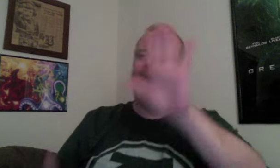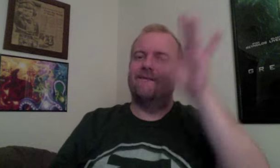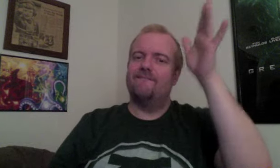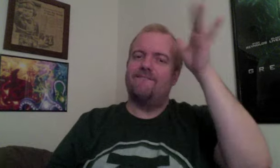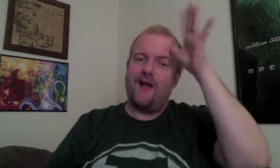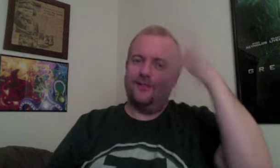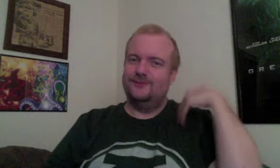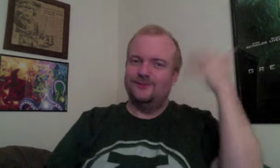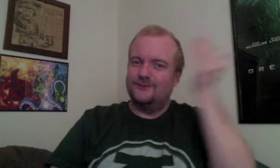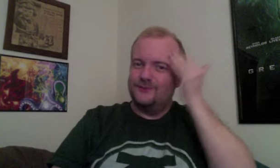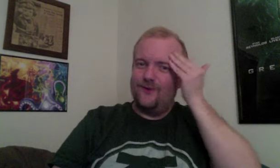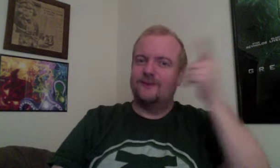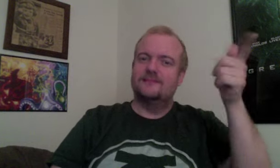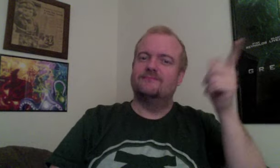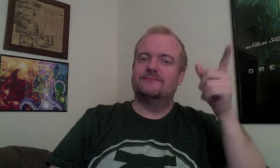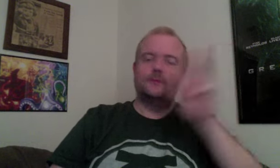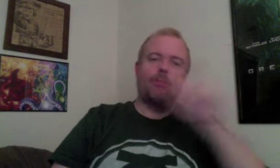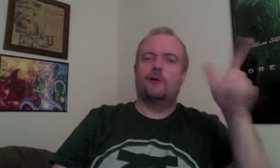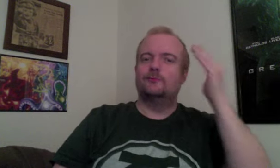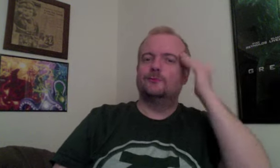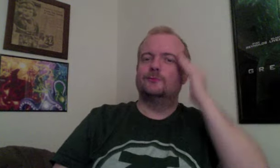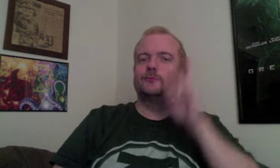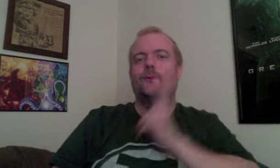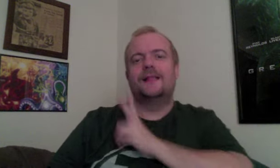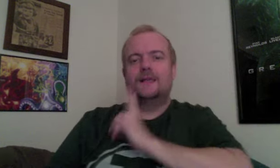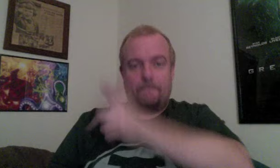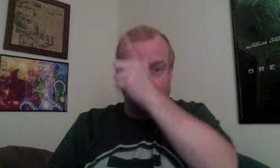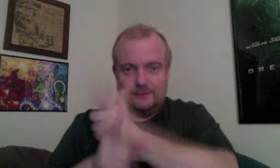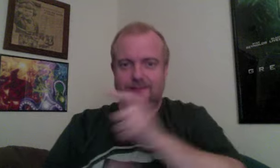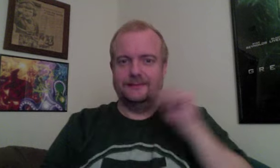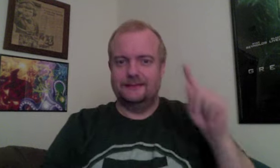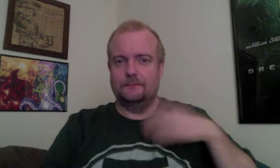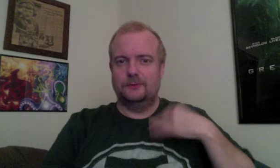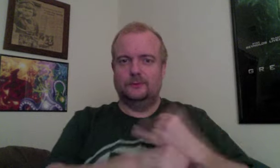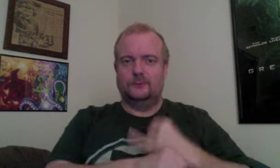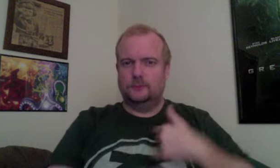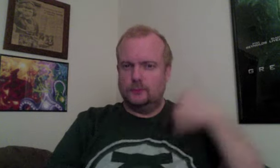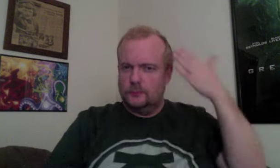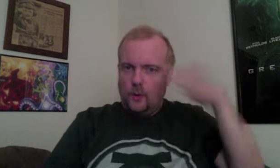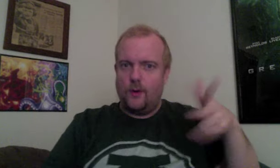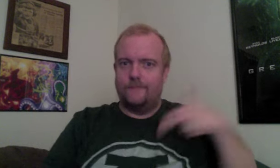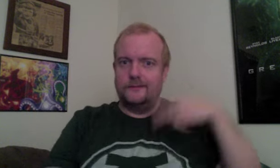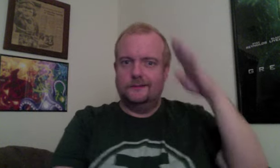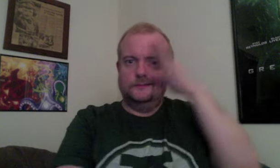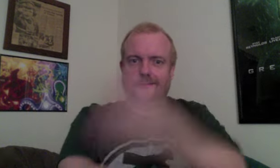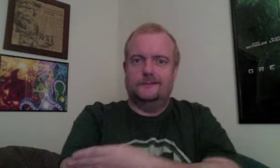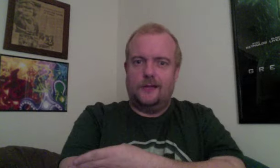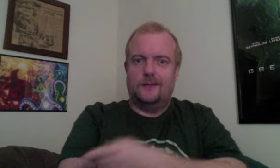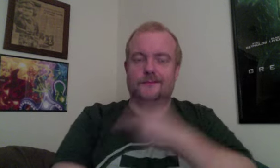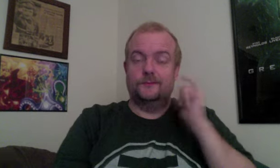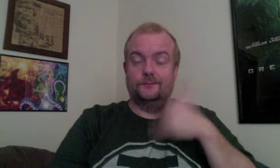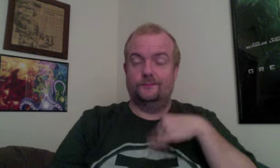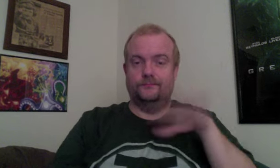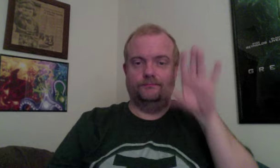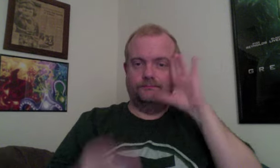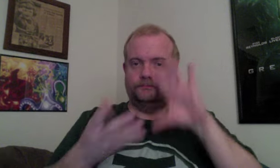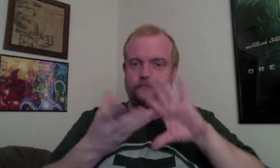area of Egypt fits this description. It's an acacia bush. And if you had a volcanic vent in the ground